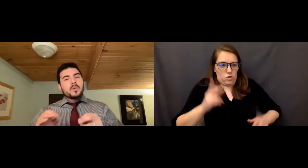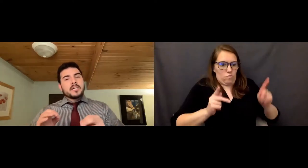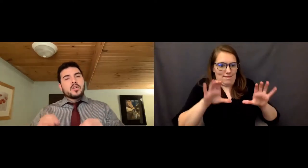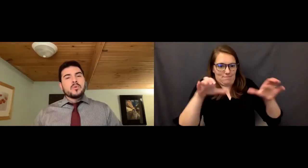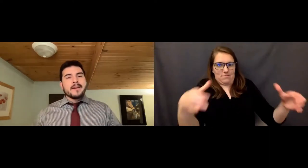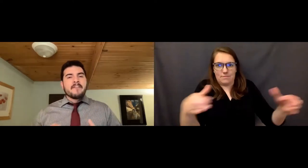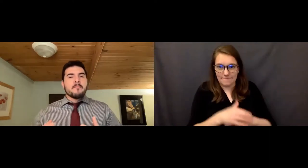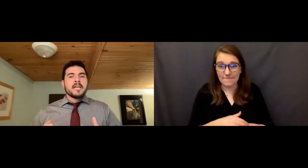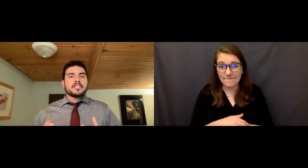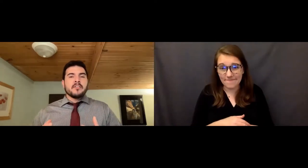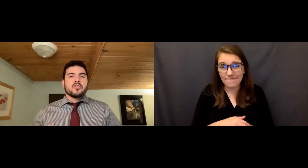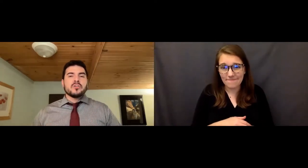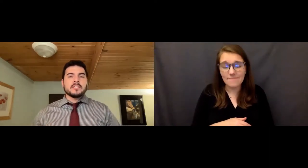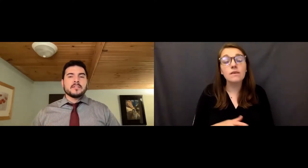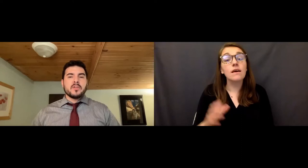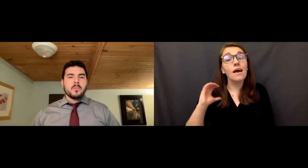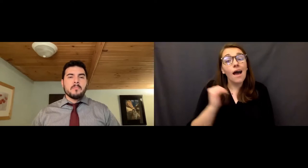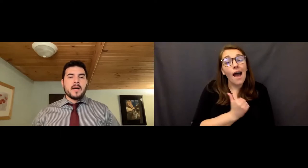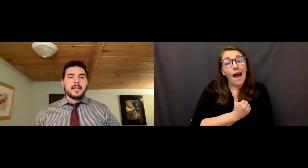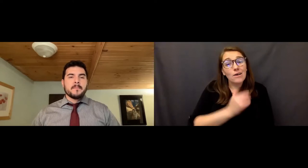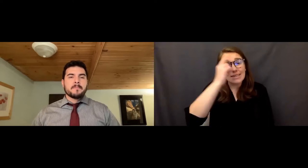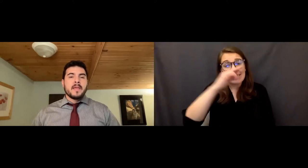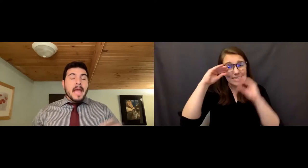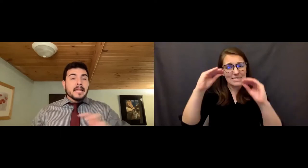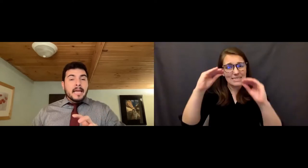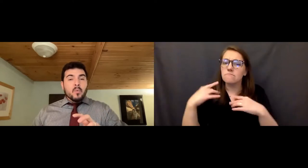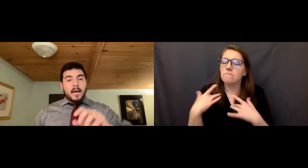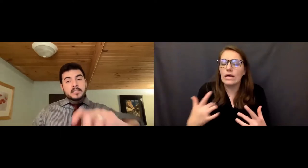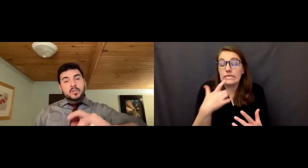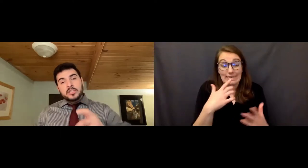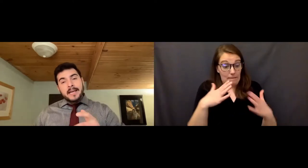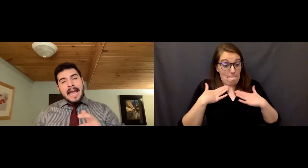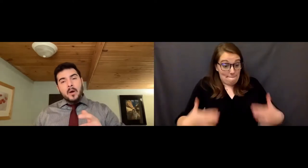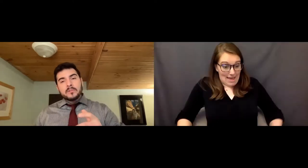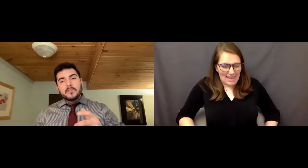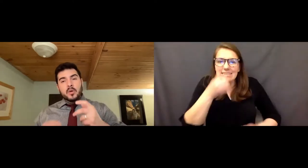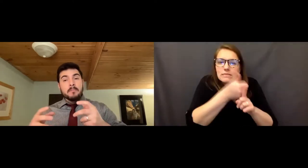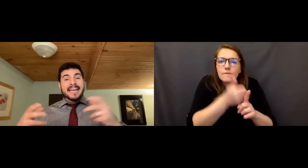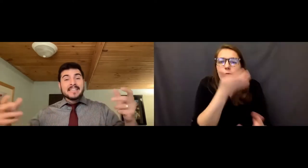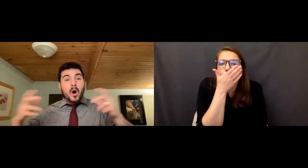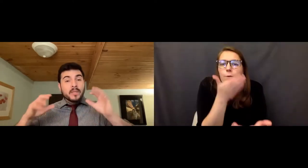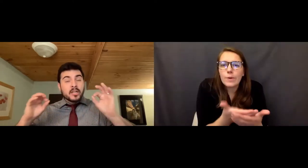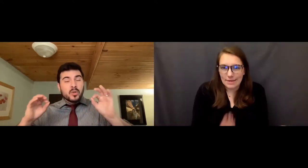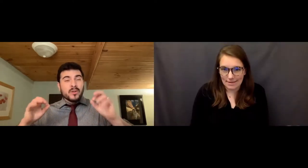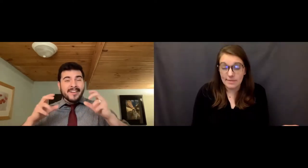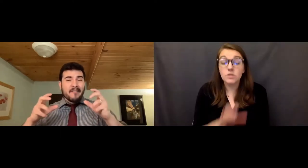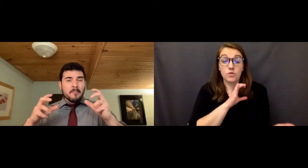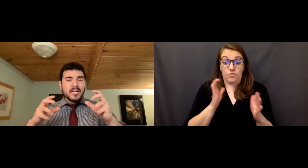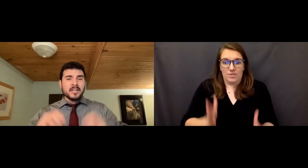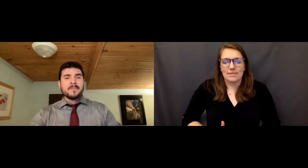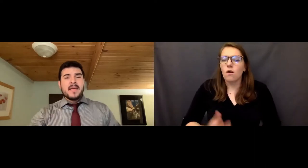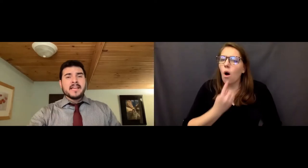has always included an affirmation of the goodness of the human body. And likewise, the Christian account of the human being has always included